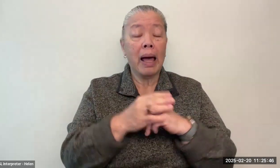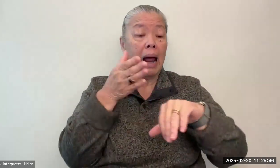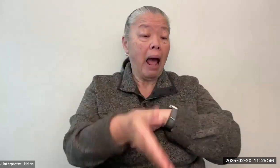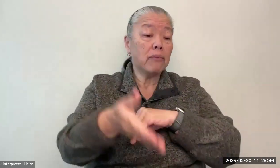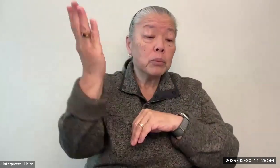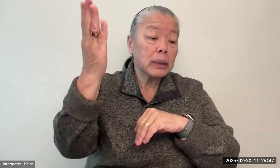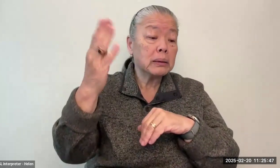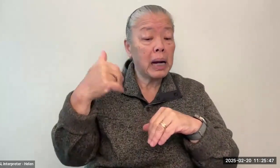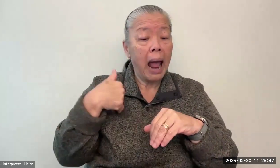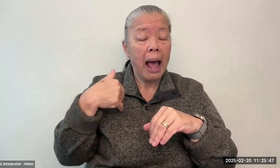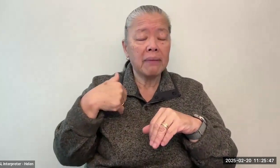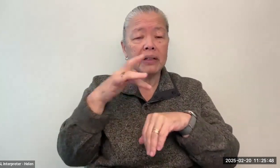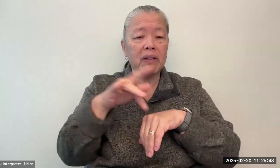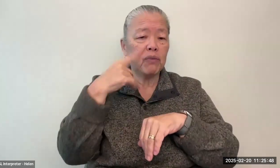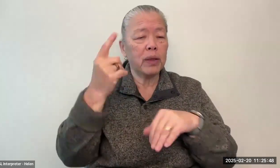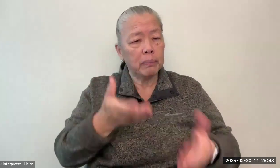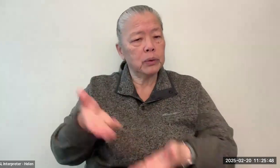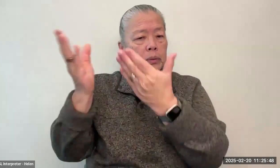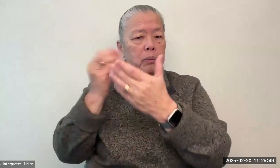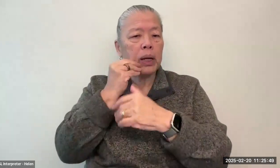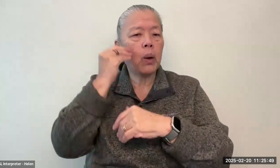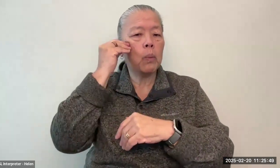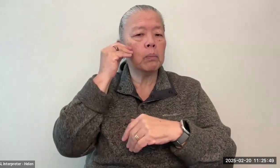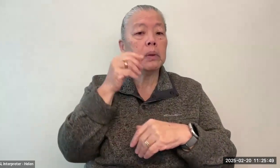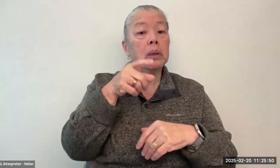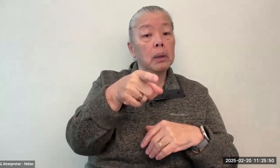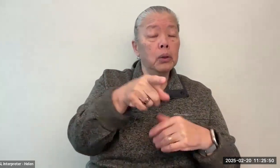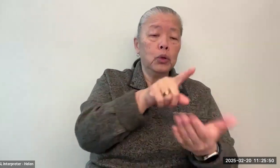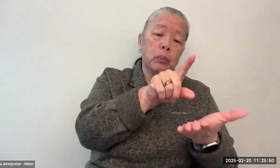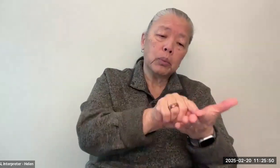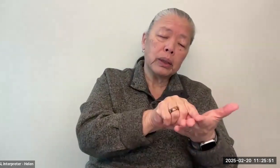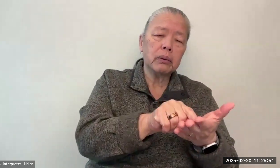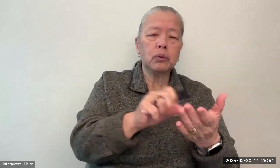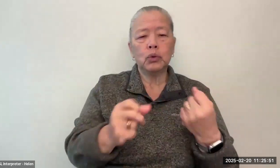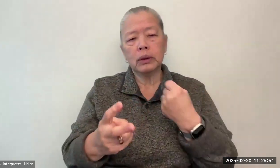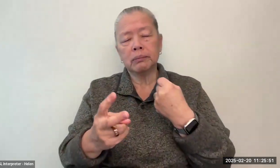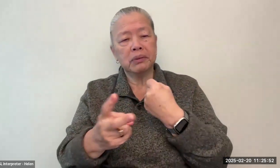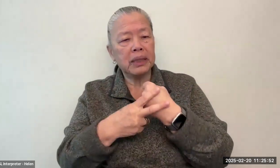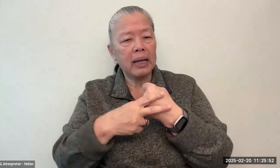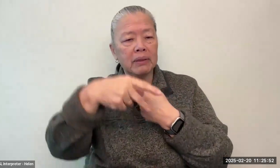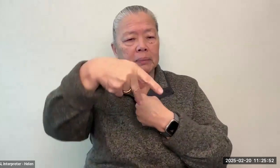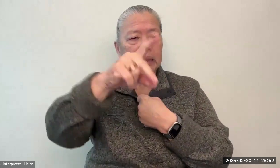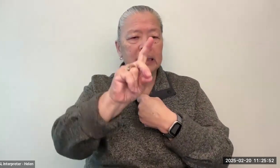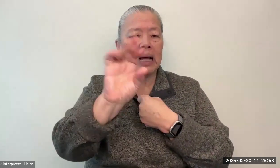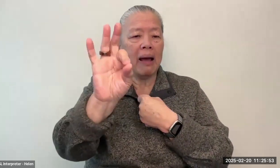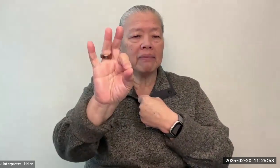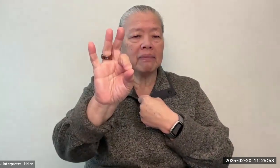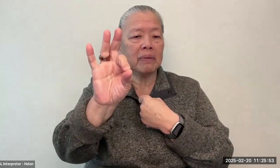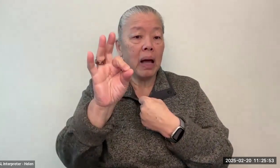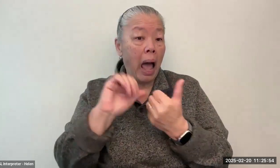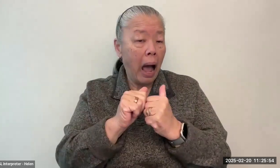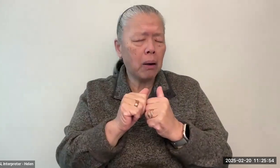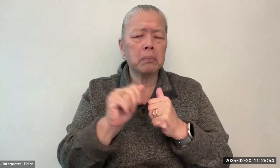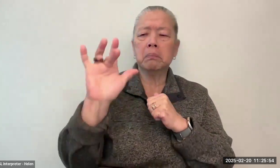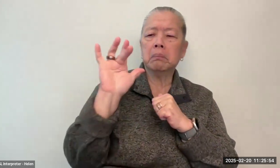presentation. This document may also be printed or saved as a PDF by clicking the print button at the top of the